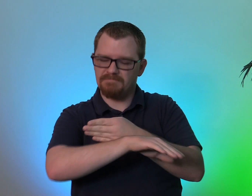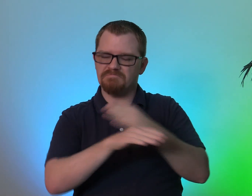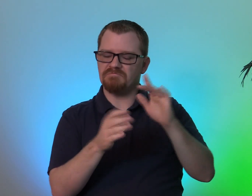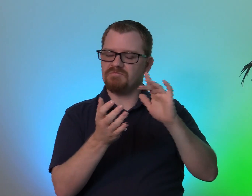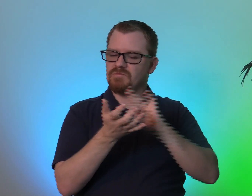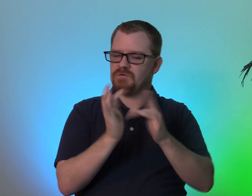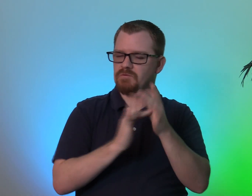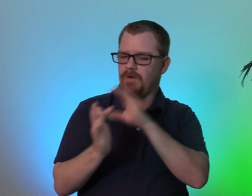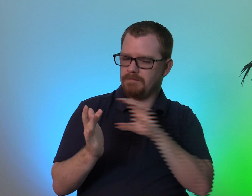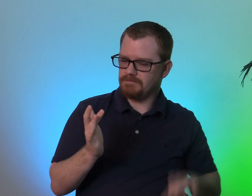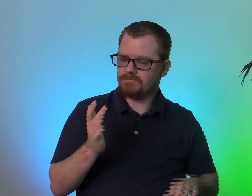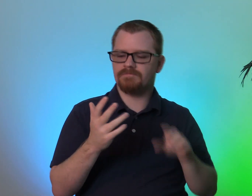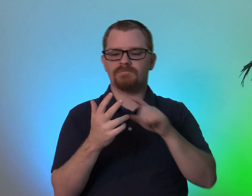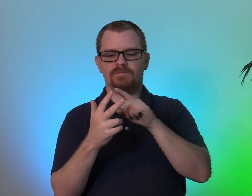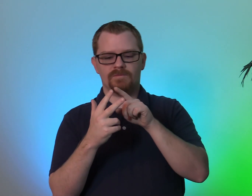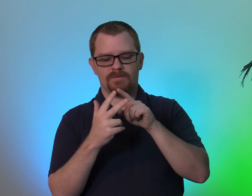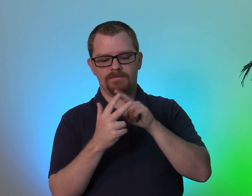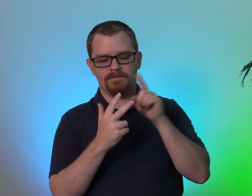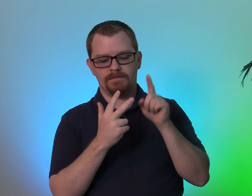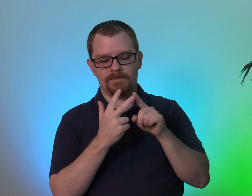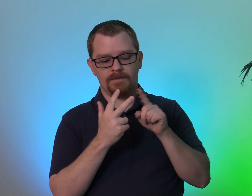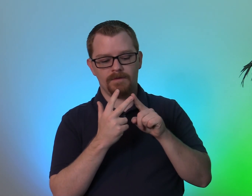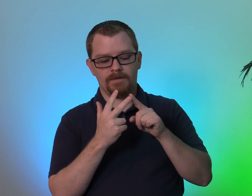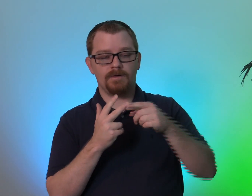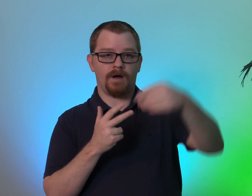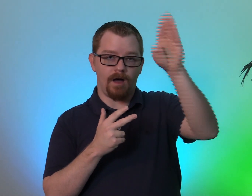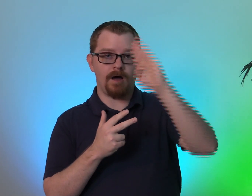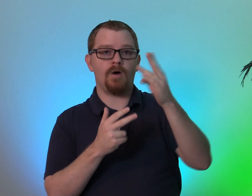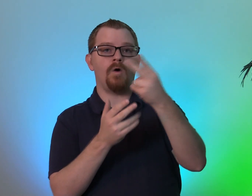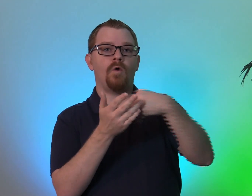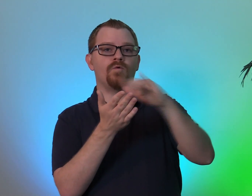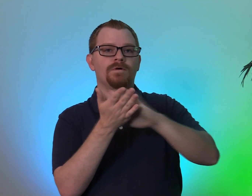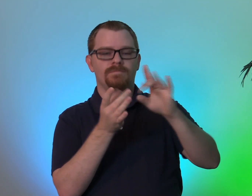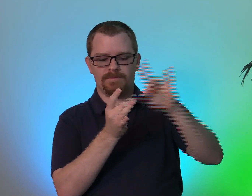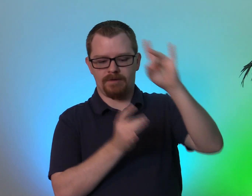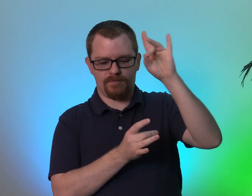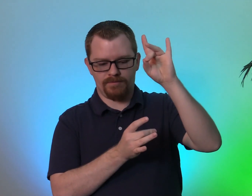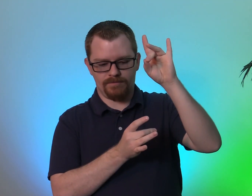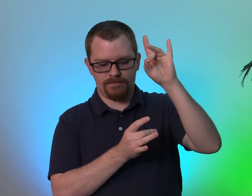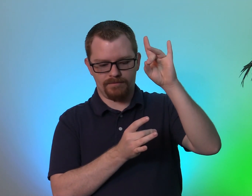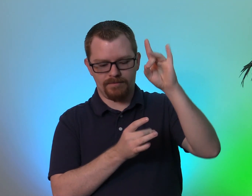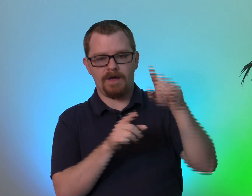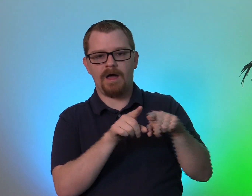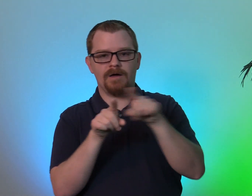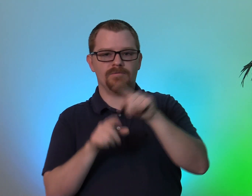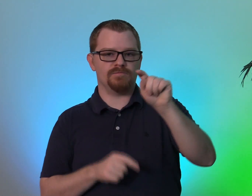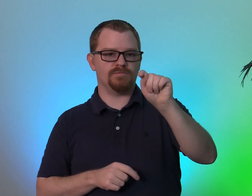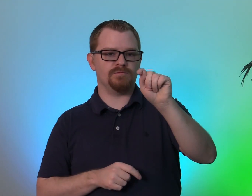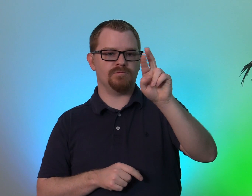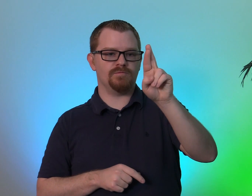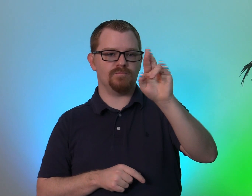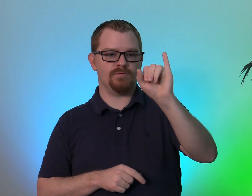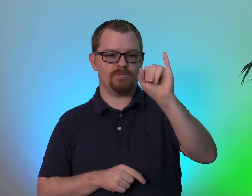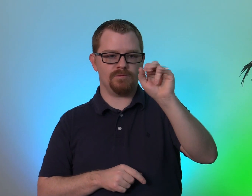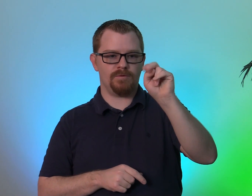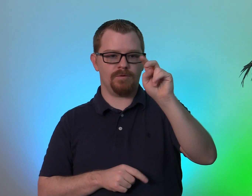Son, that's Jesus Christ, and God the Holy Spirit, that's the